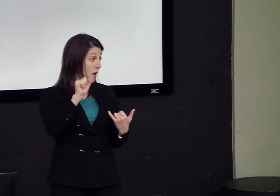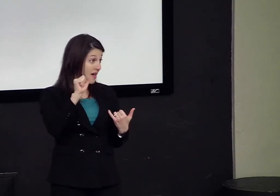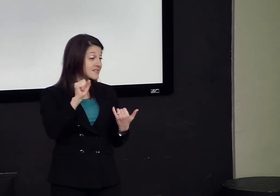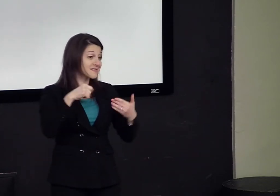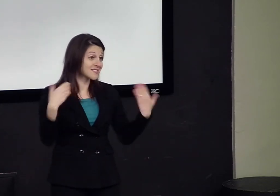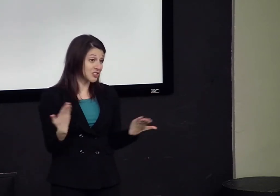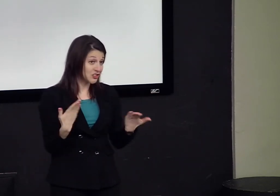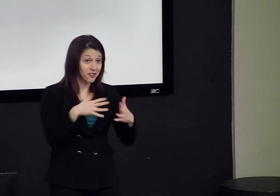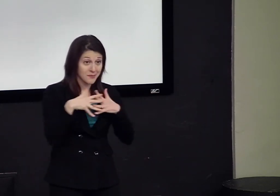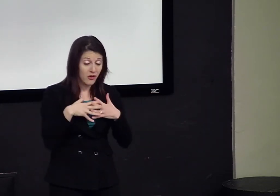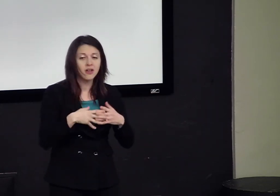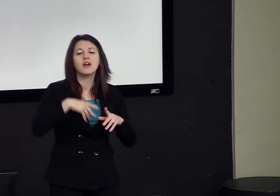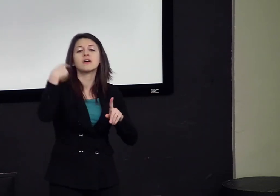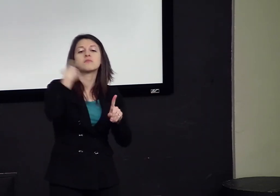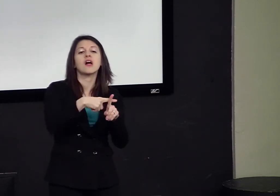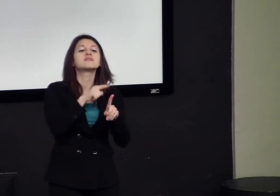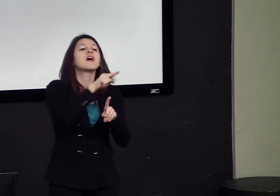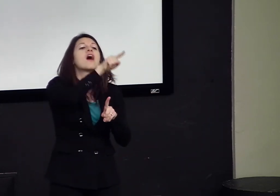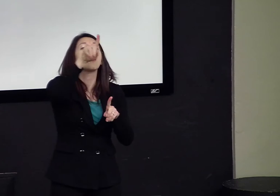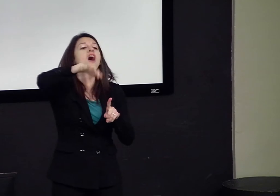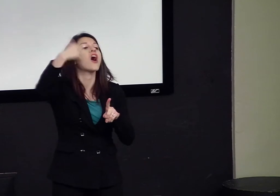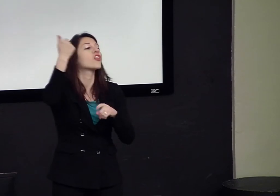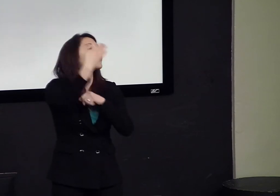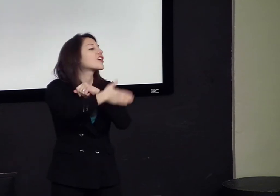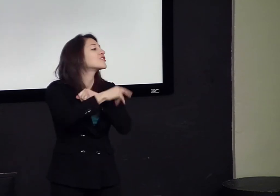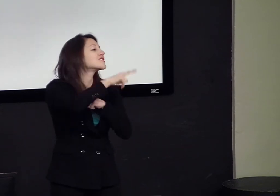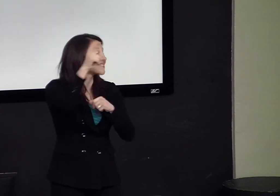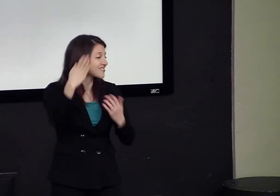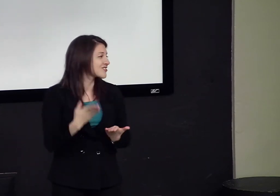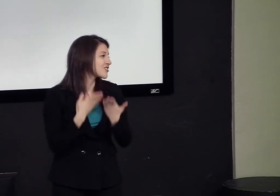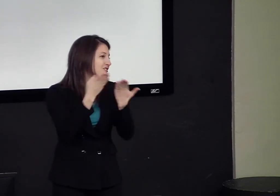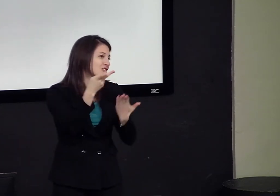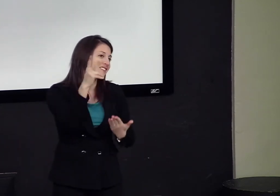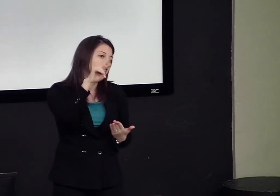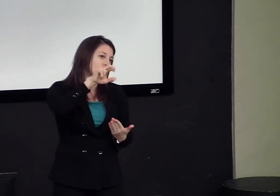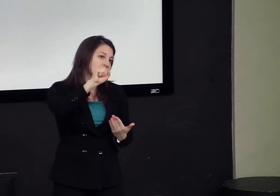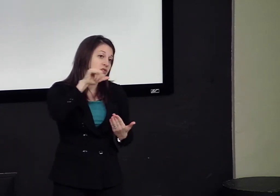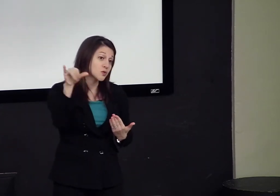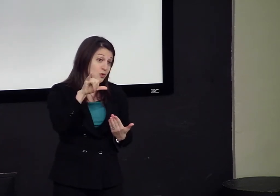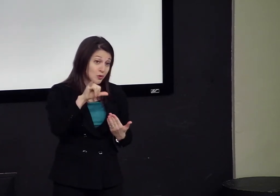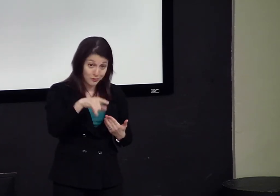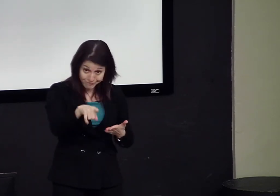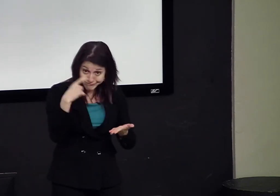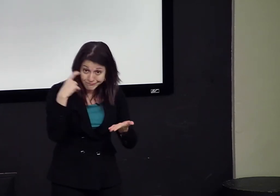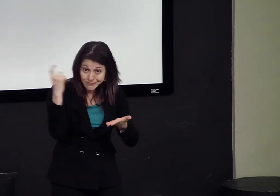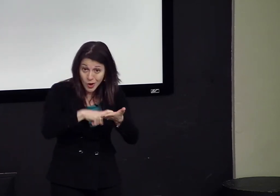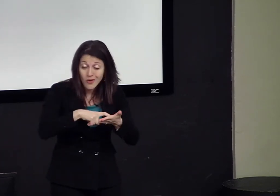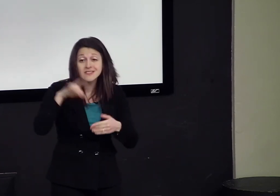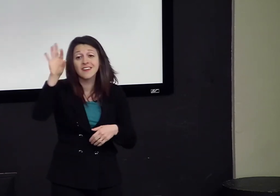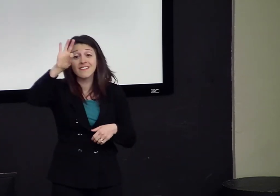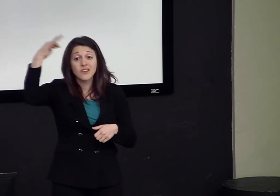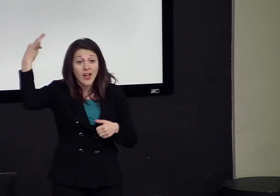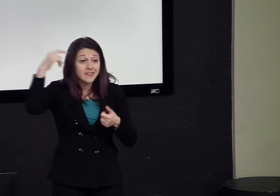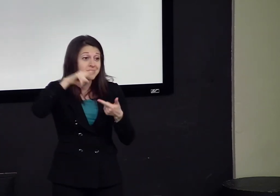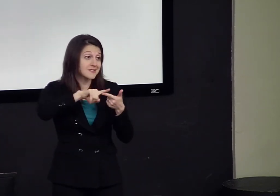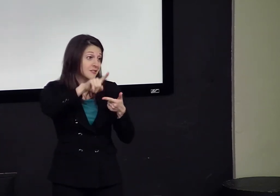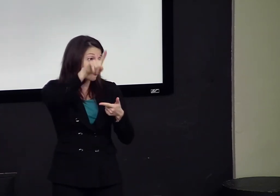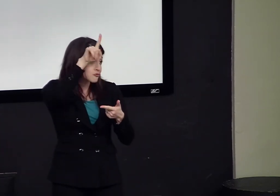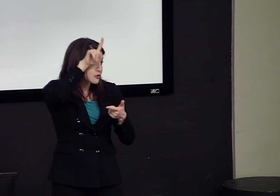being located throughout the United States. We have it here in the United States, but there are also other countries that offer VRS